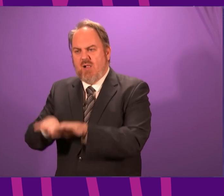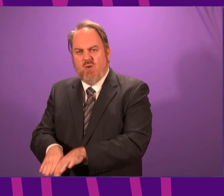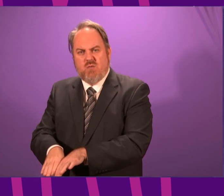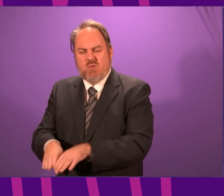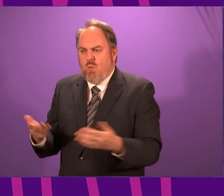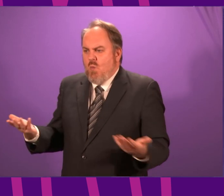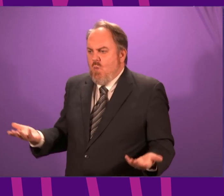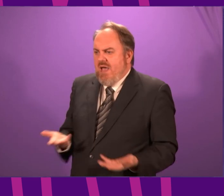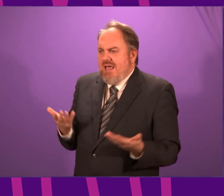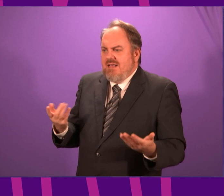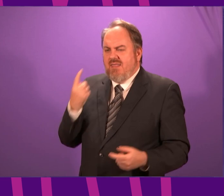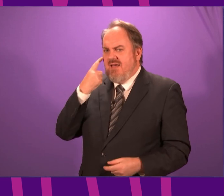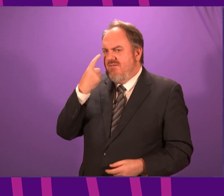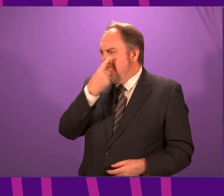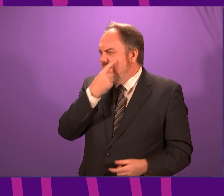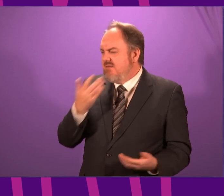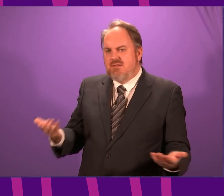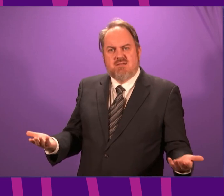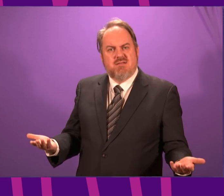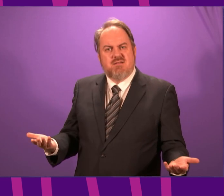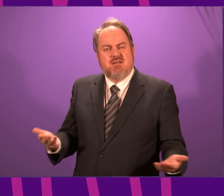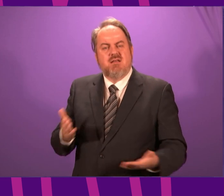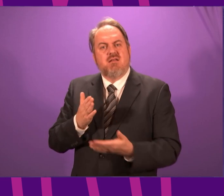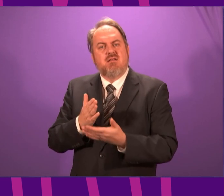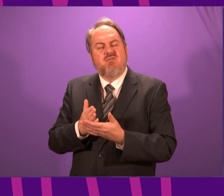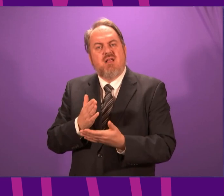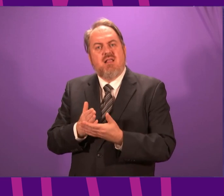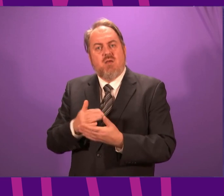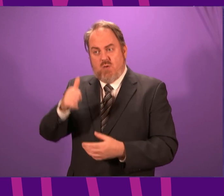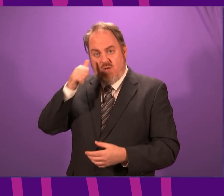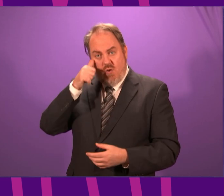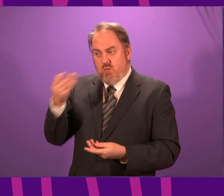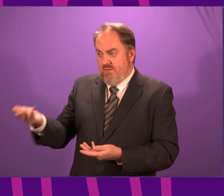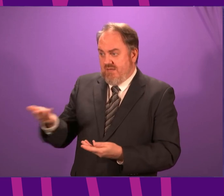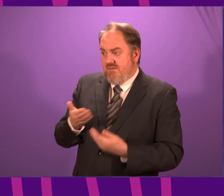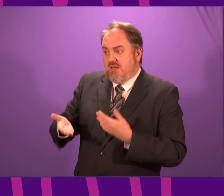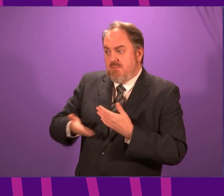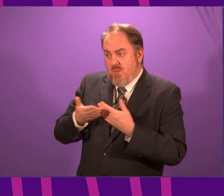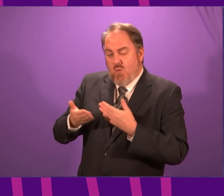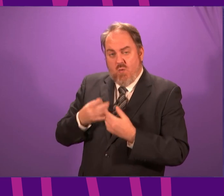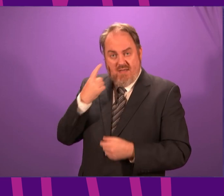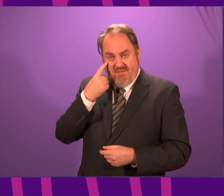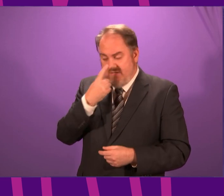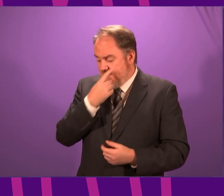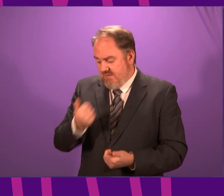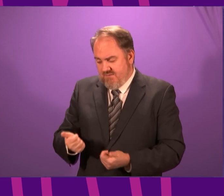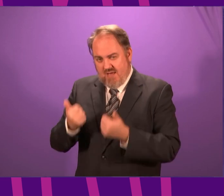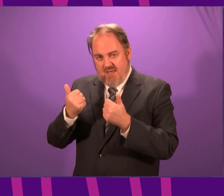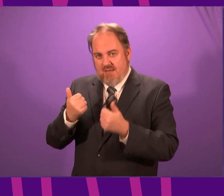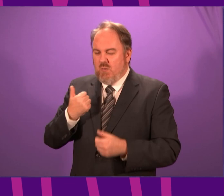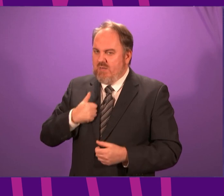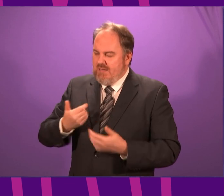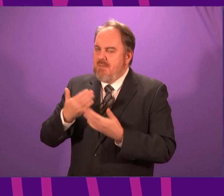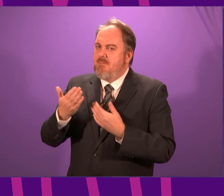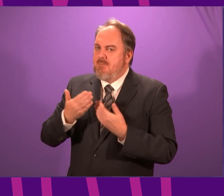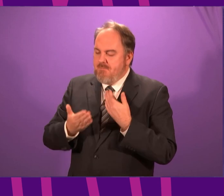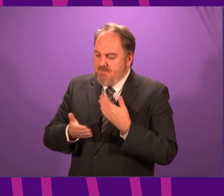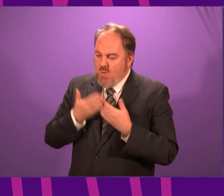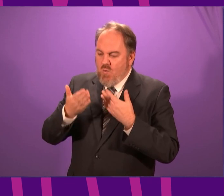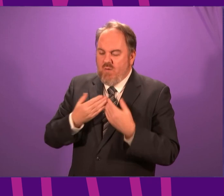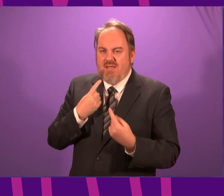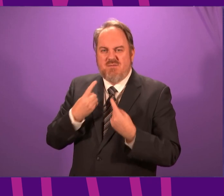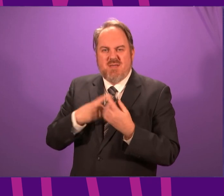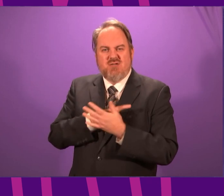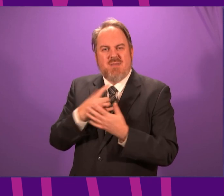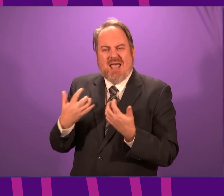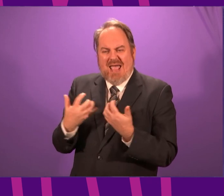whilst more information has been made available today, there is still more clarity that is needed about the